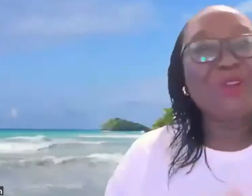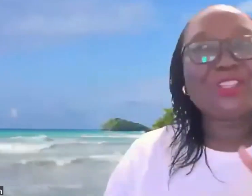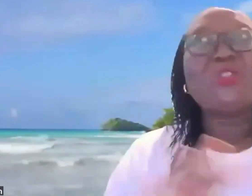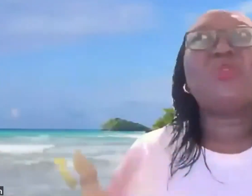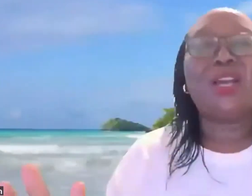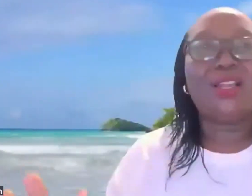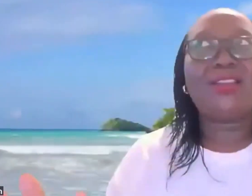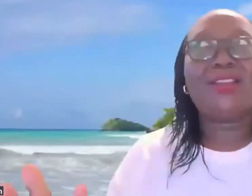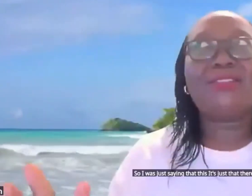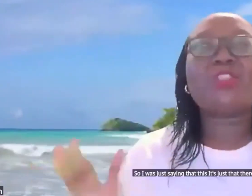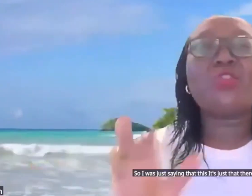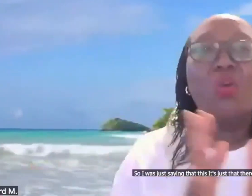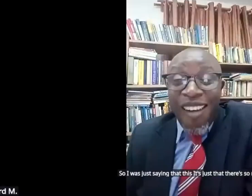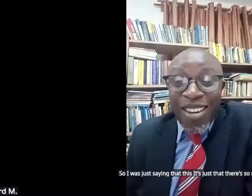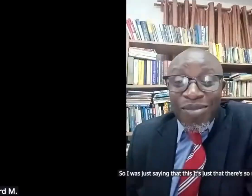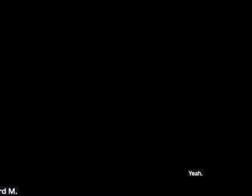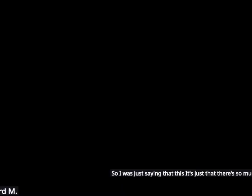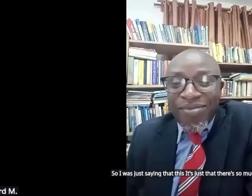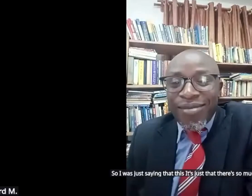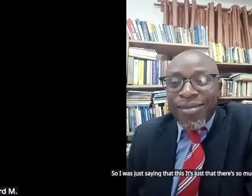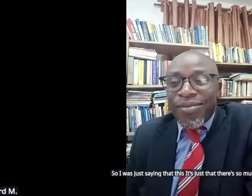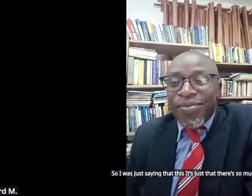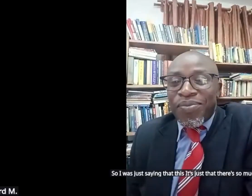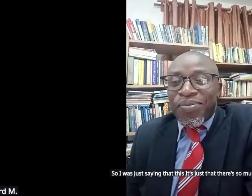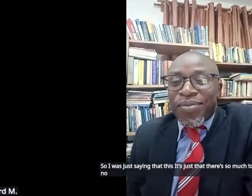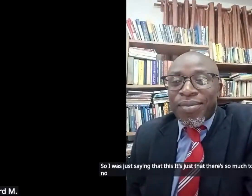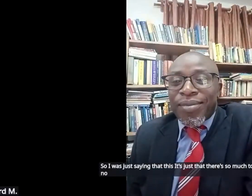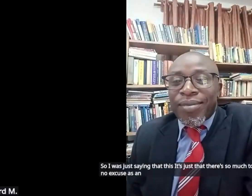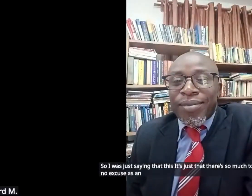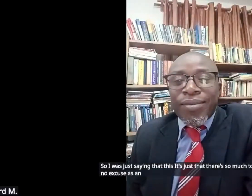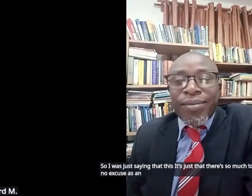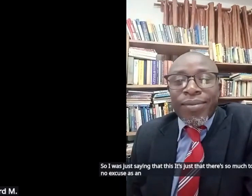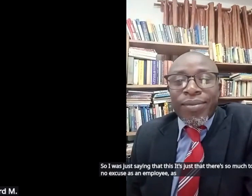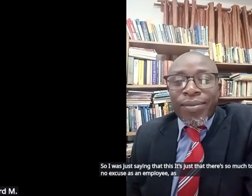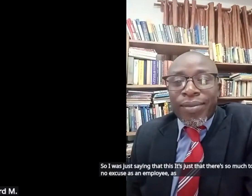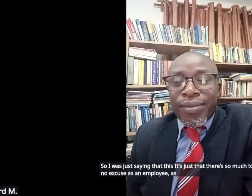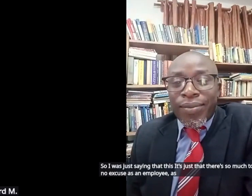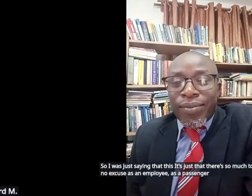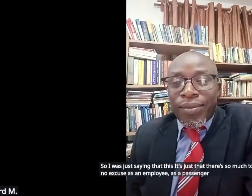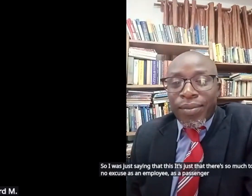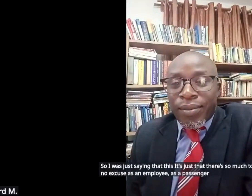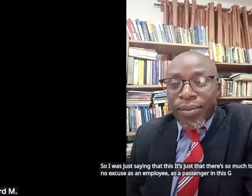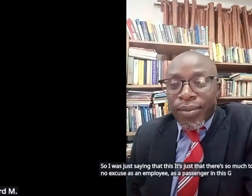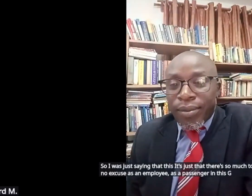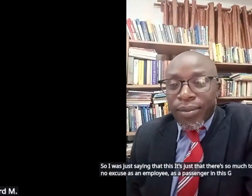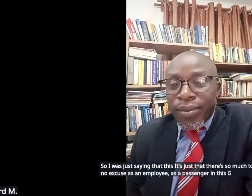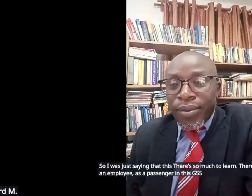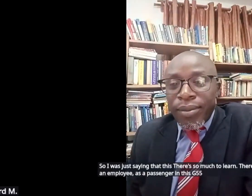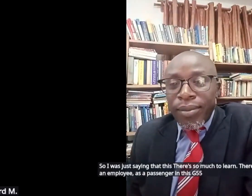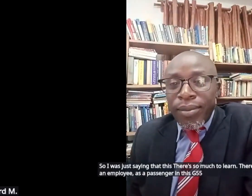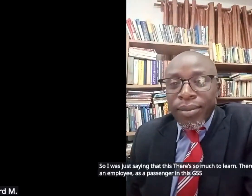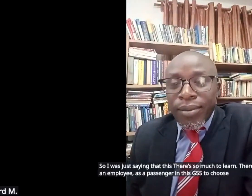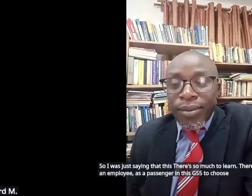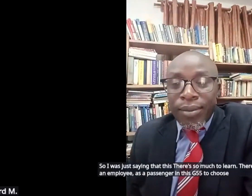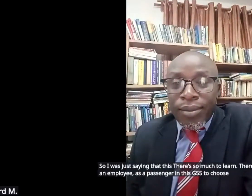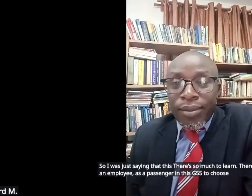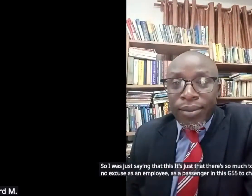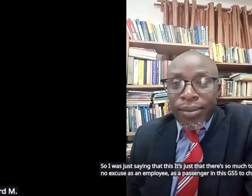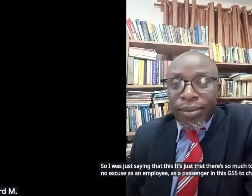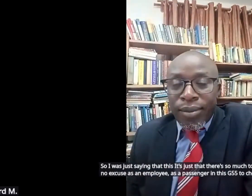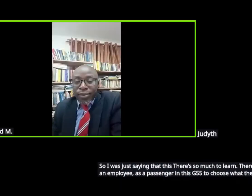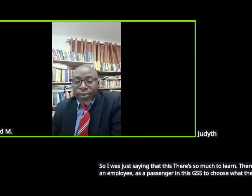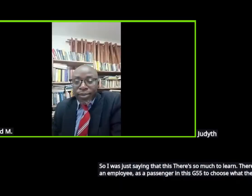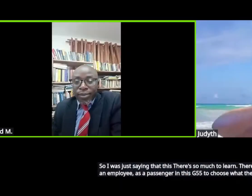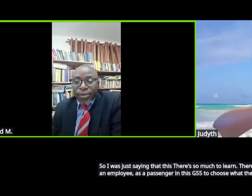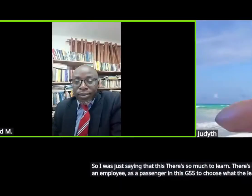there's so much to learn. There's no excuse as an employee, as a passenger in this G55 to choose what the learning you need to